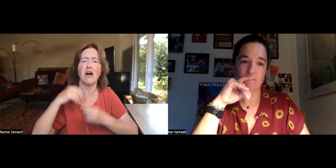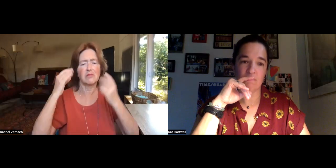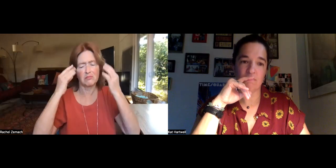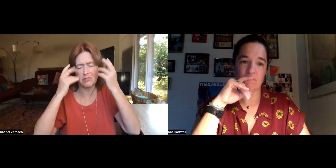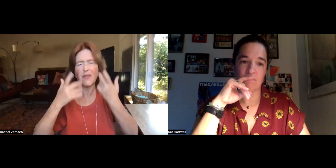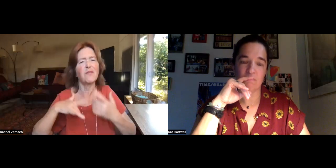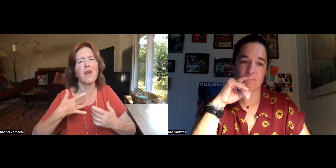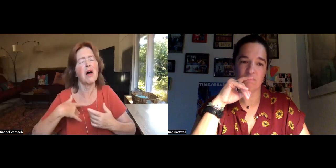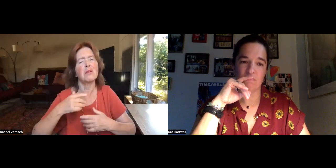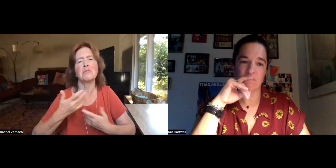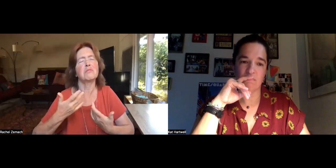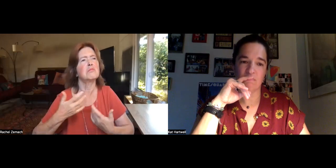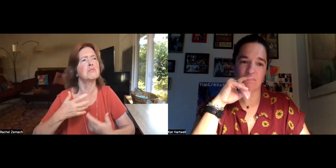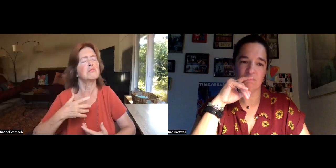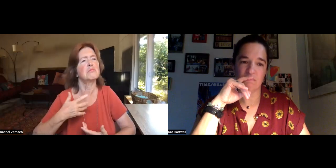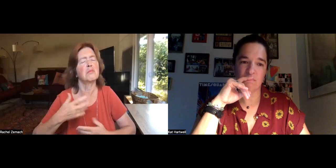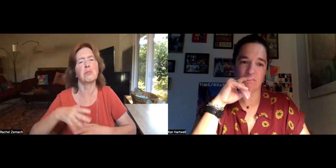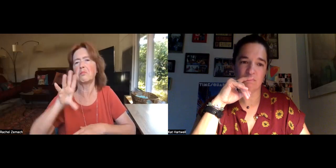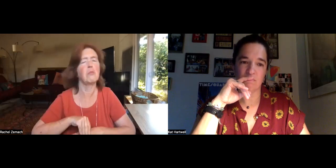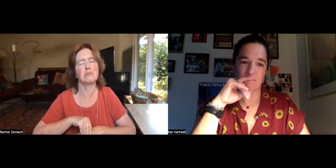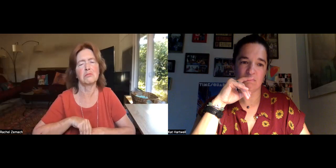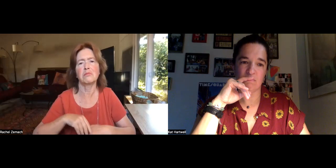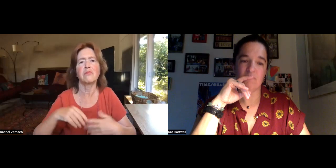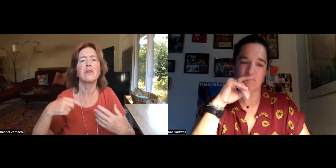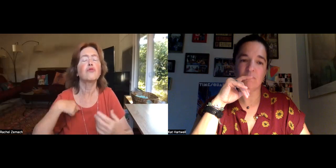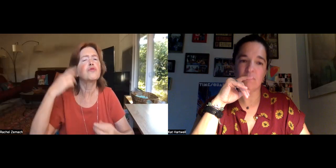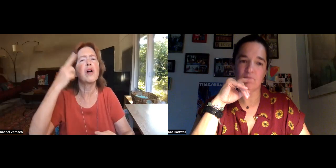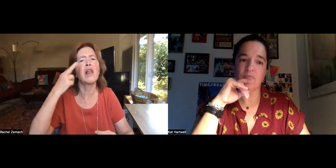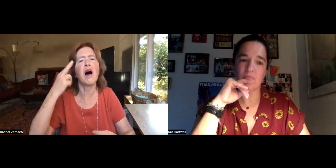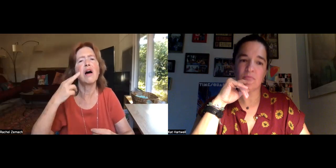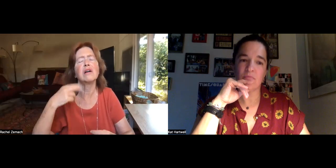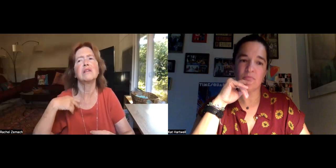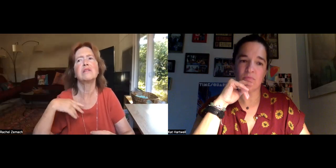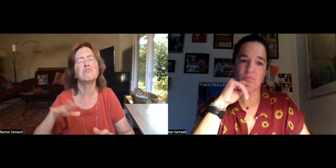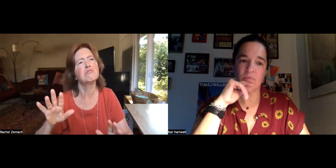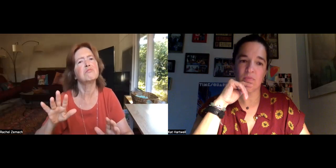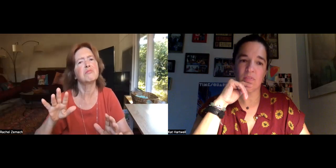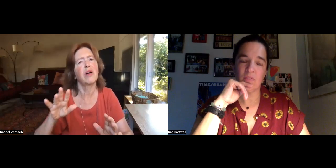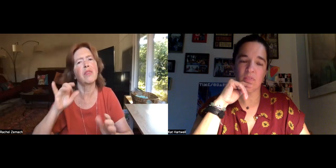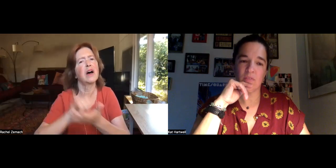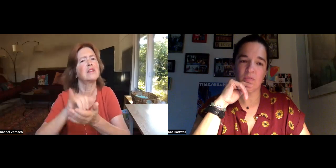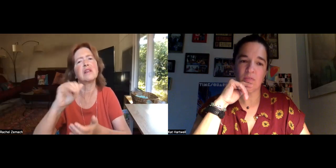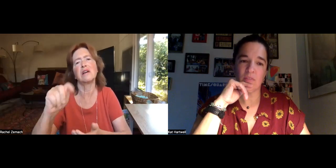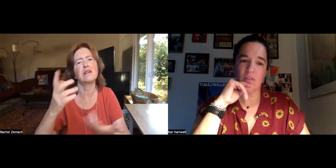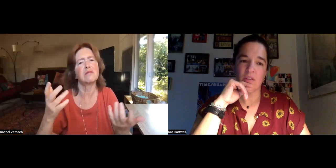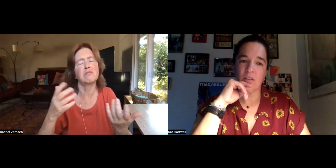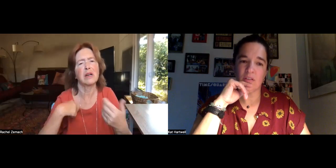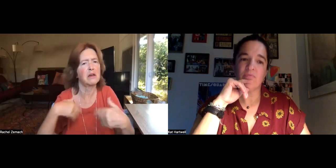inside the bed, bump, realize that's it. Give